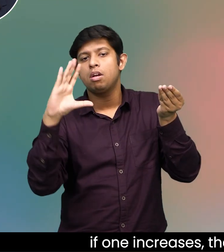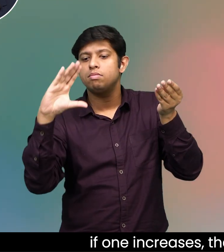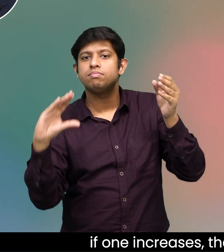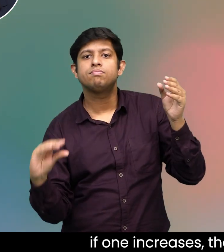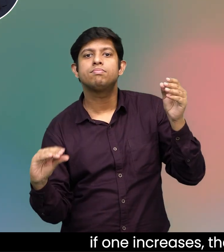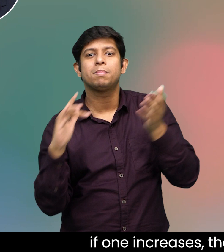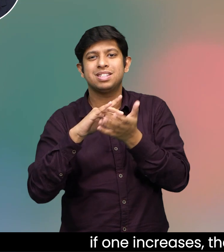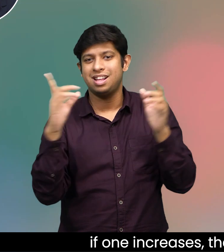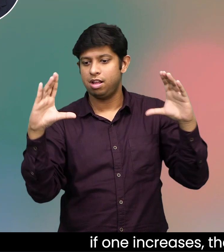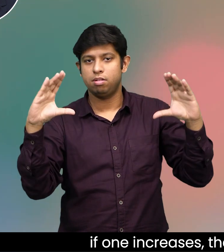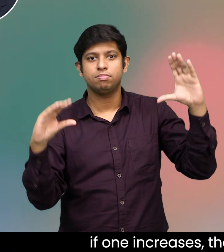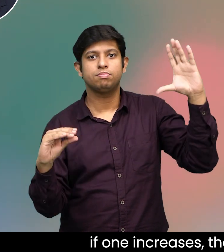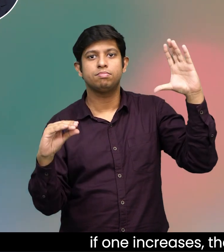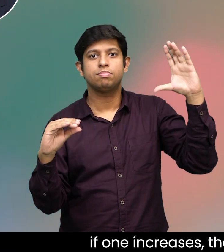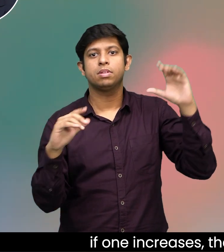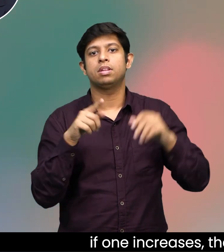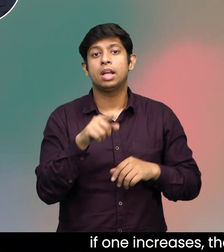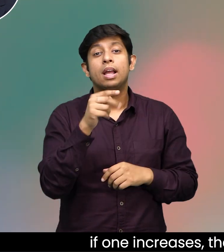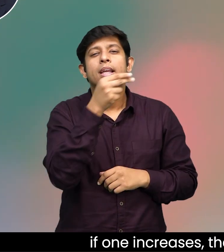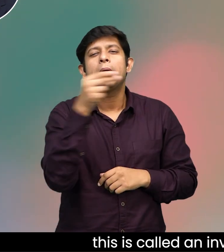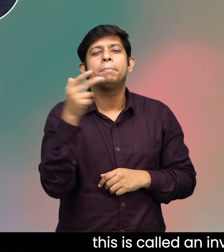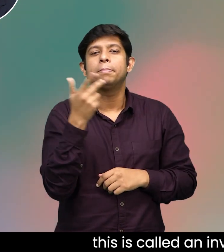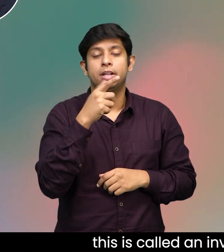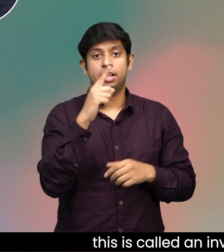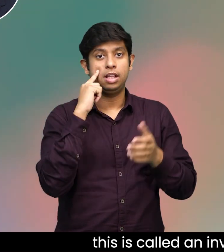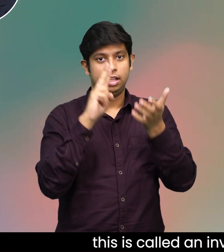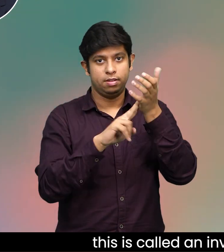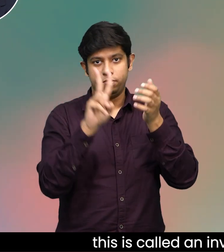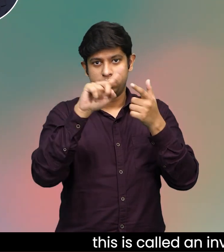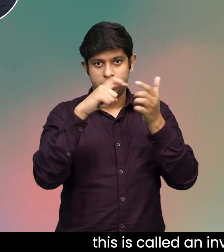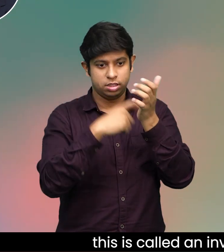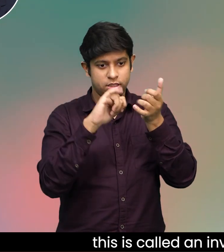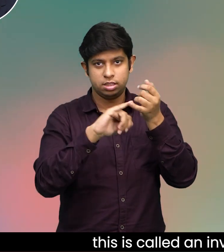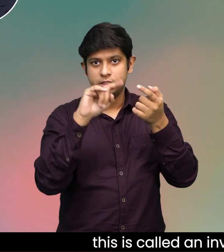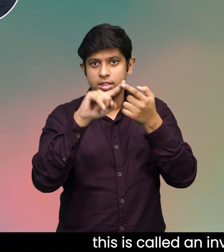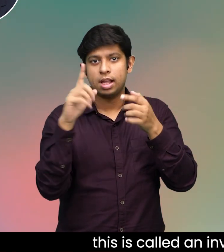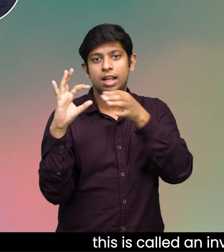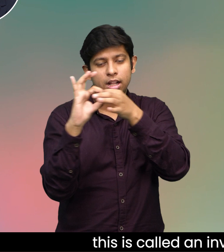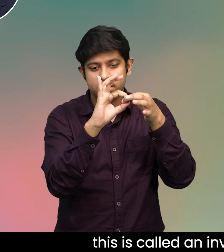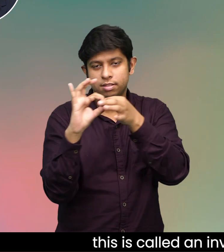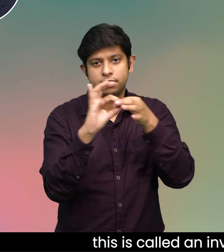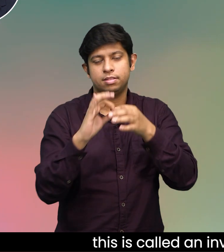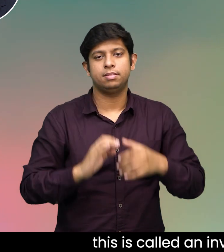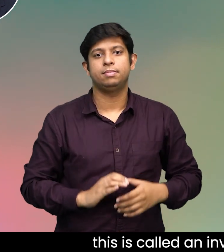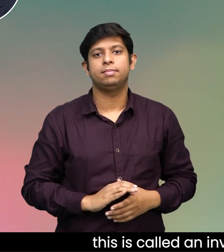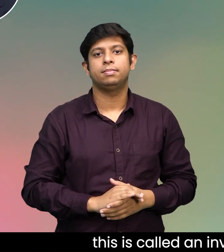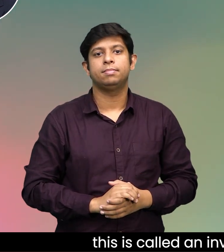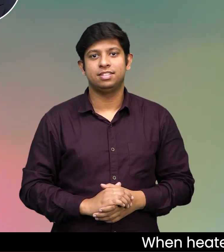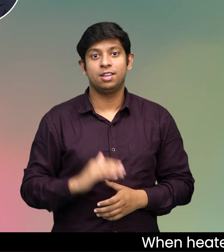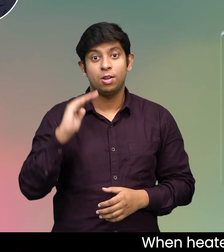one increases, the other decreases. This is called an inverse relationship.